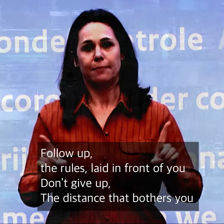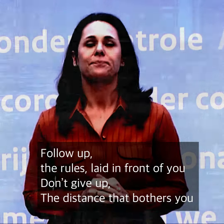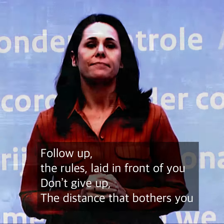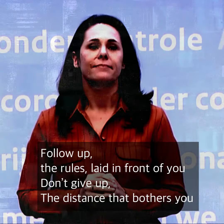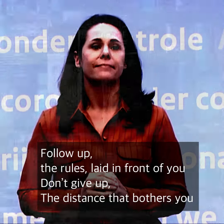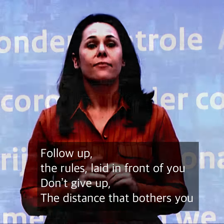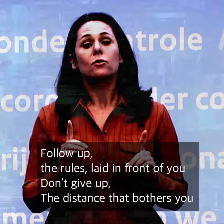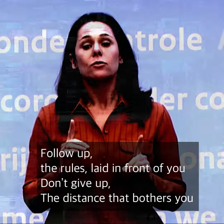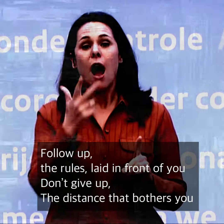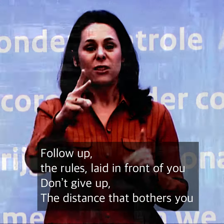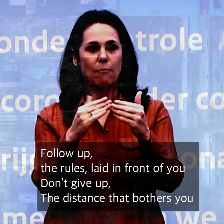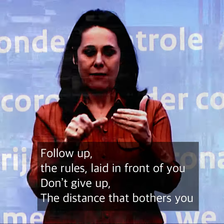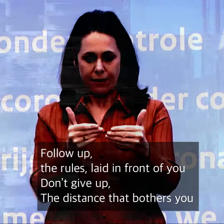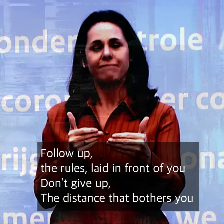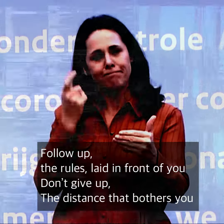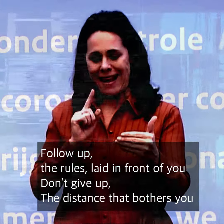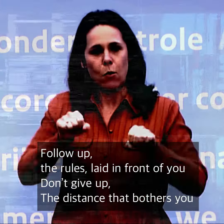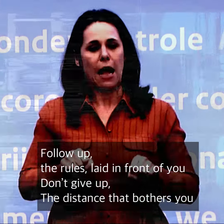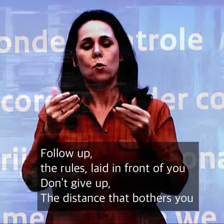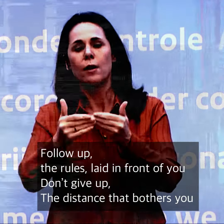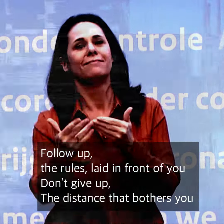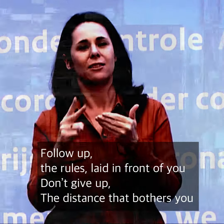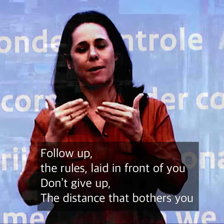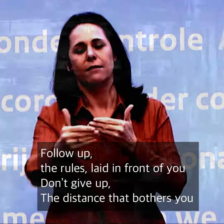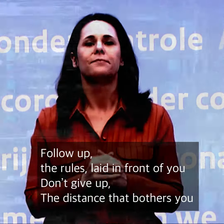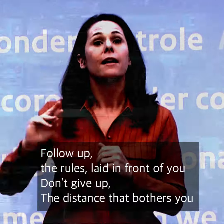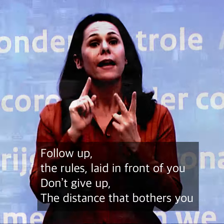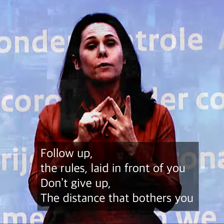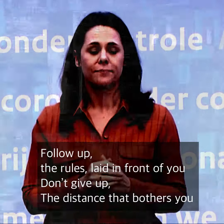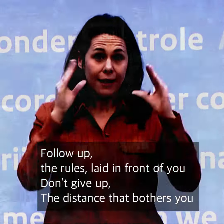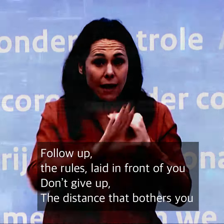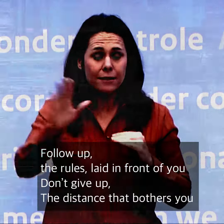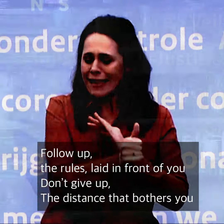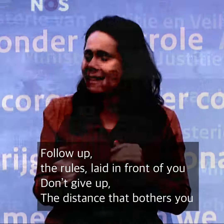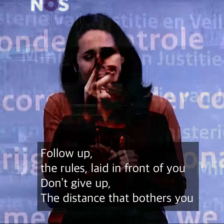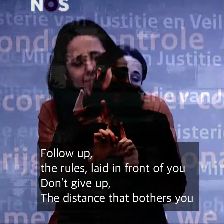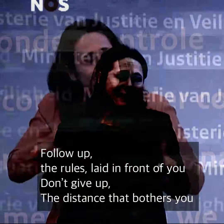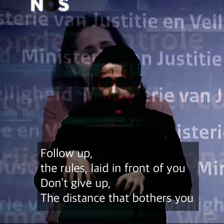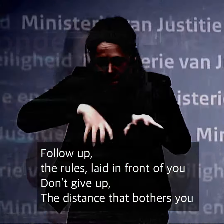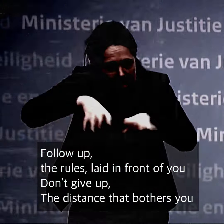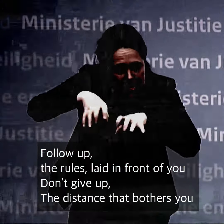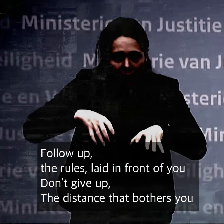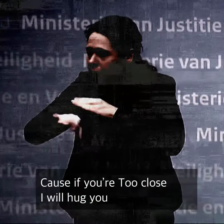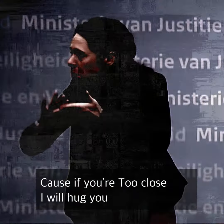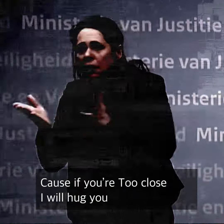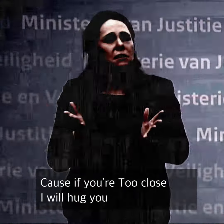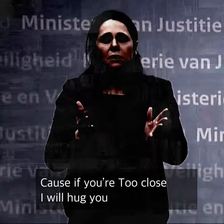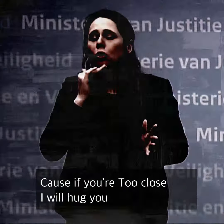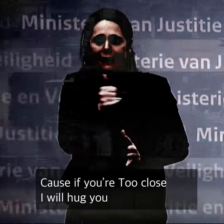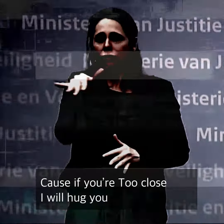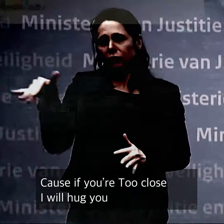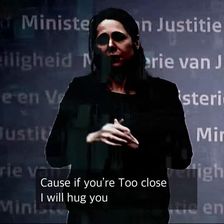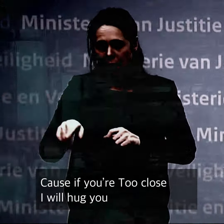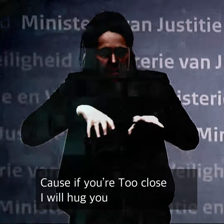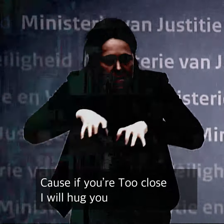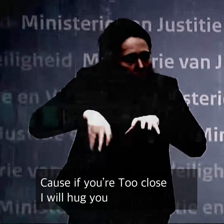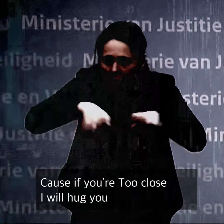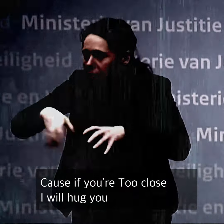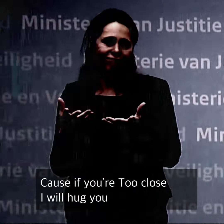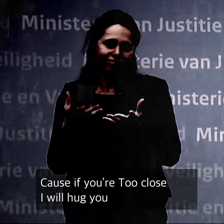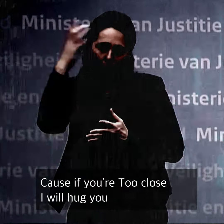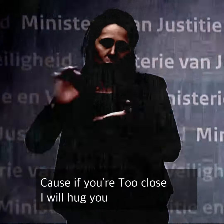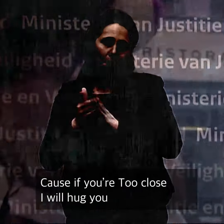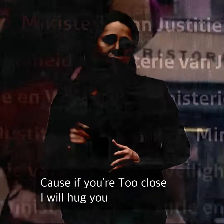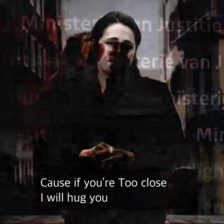Follow up to rules laid in front of you Don't give up the distance that bothers you Cause if you're too